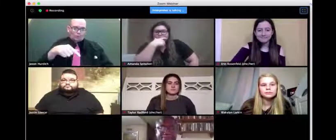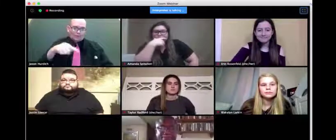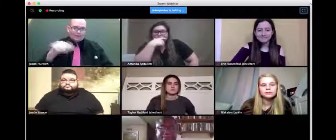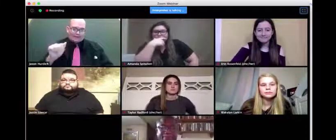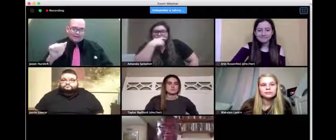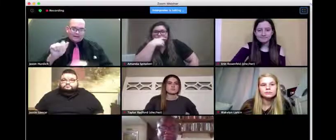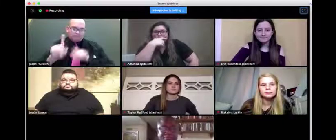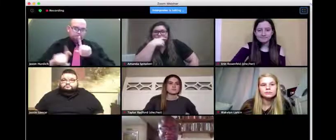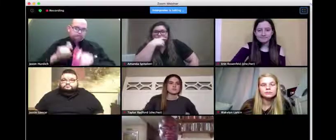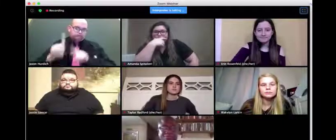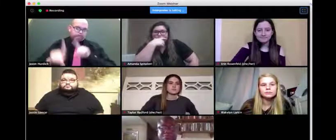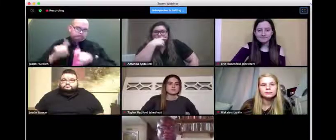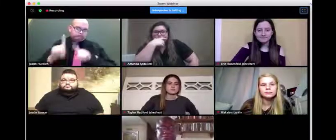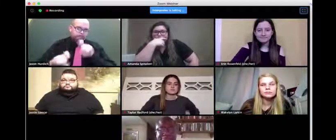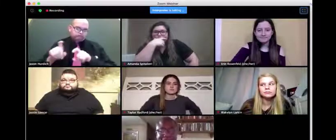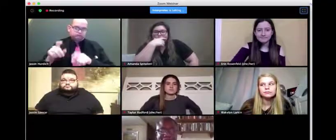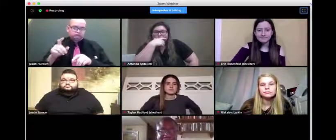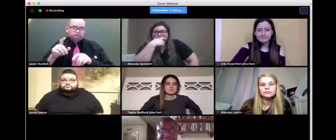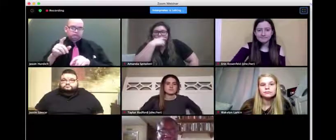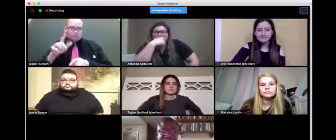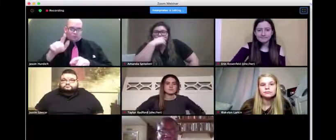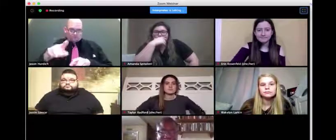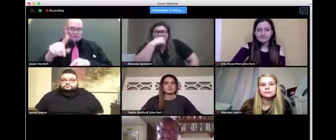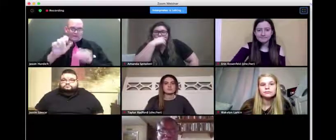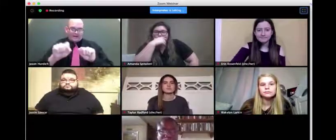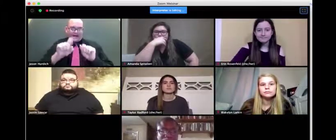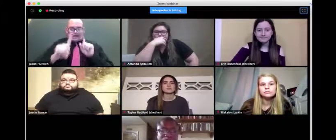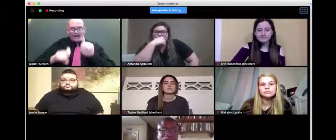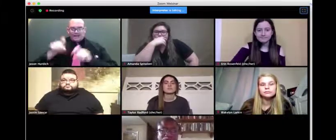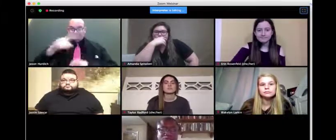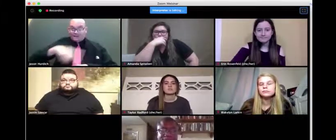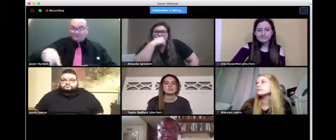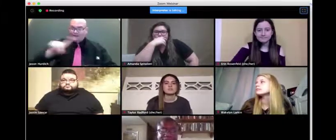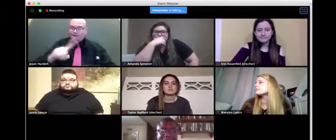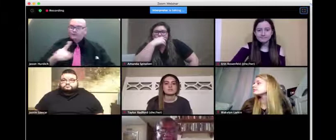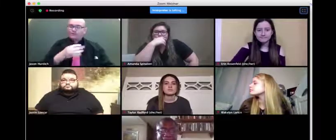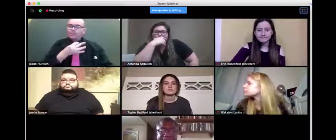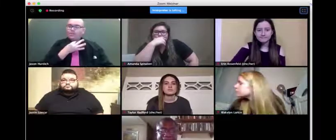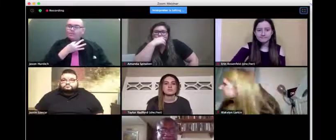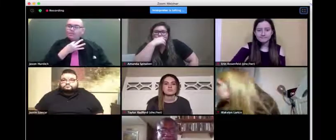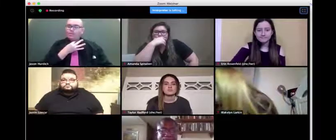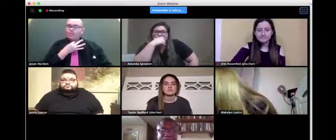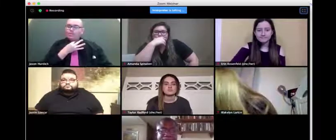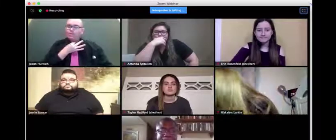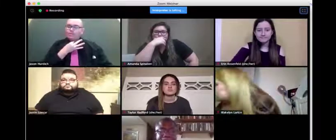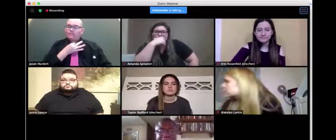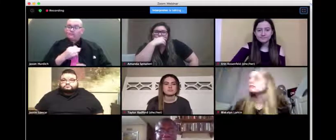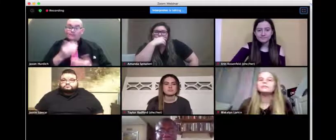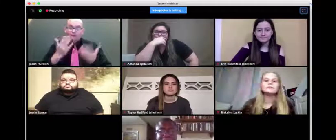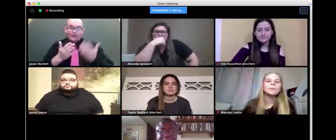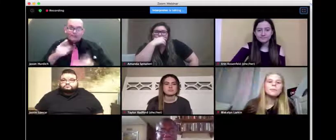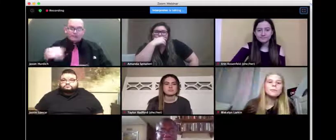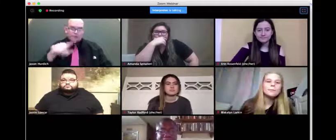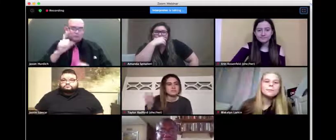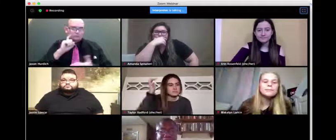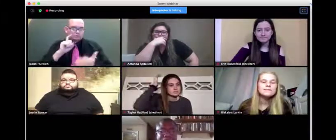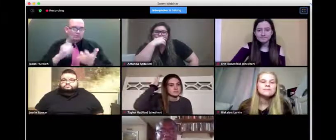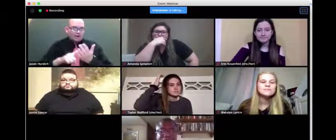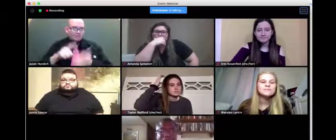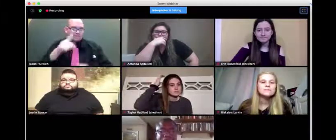you can ask them yourselves anything that you might have noticed that they may have commented,